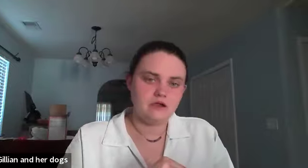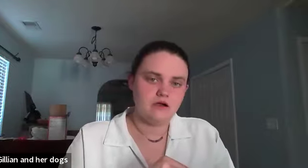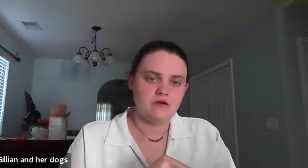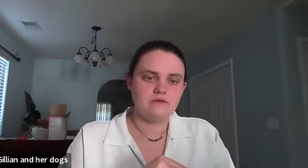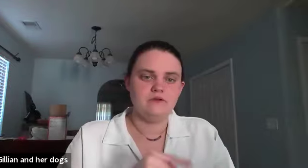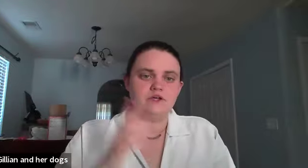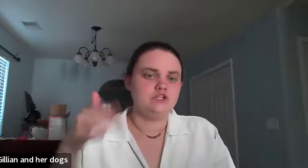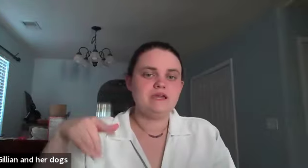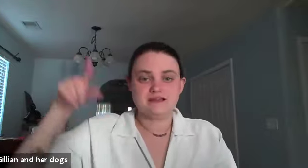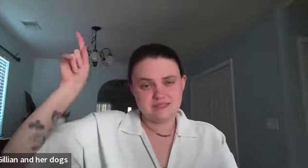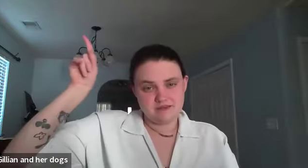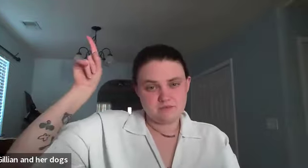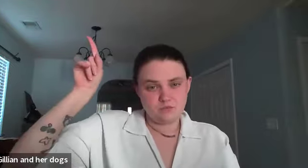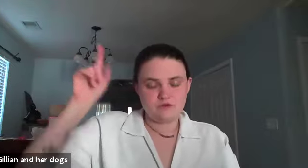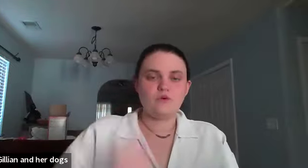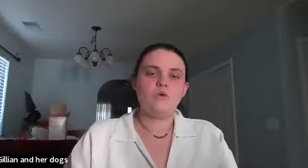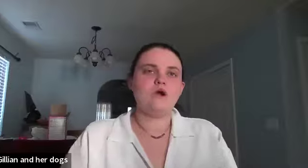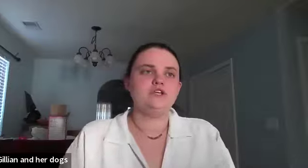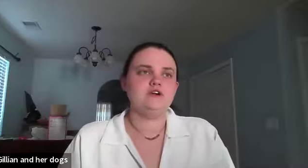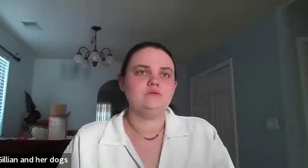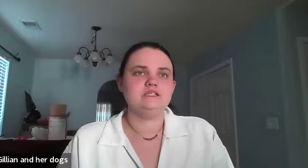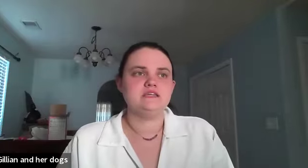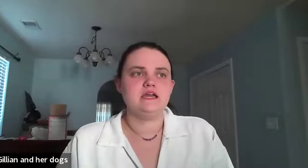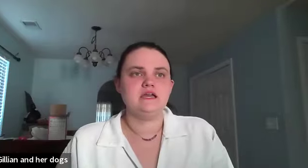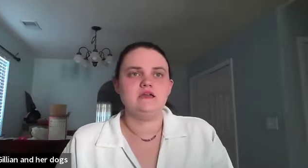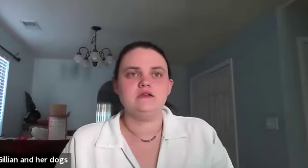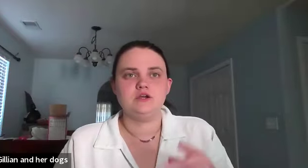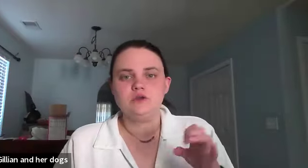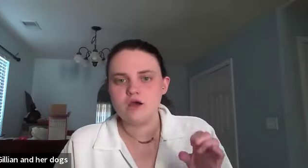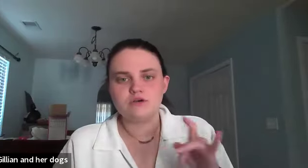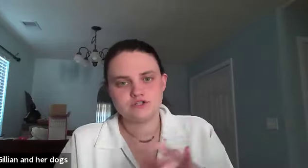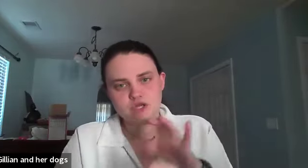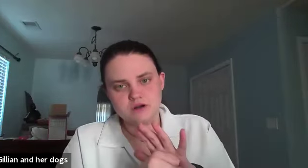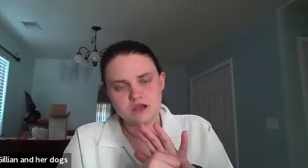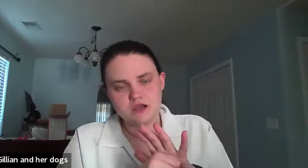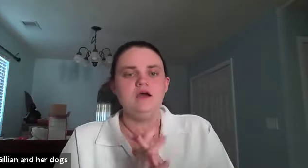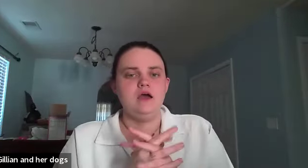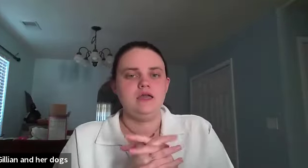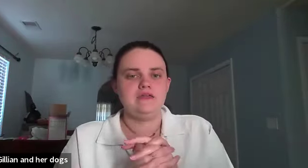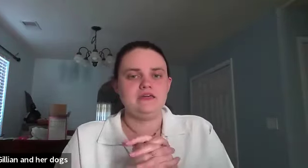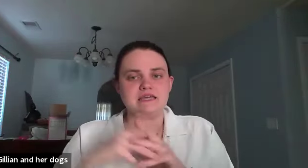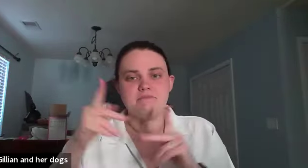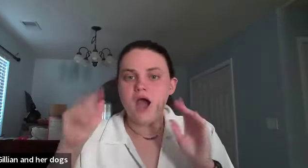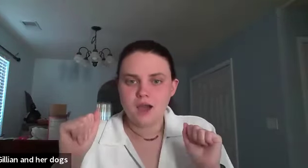and y'all. You may not see that up north. Or, we say, Coke or soda, and they say